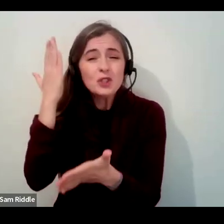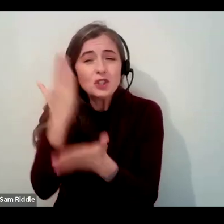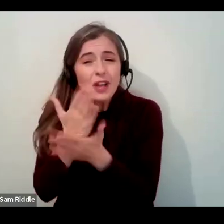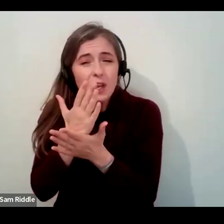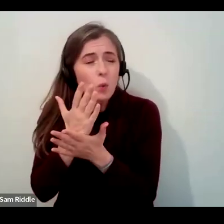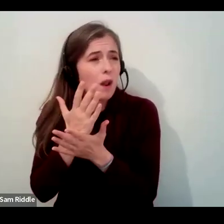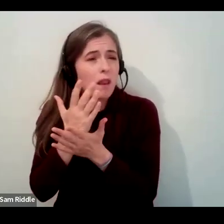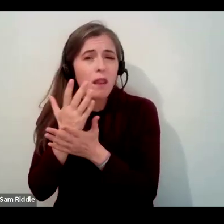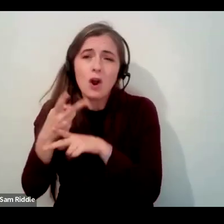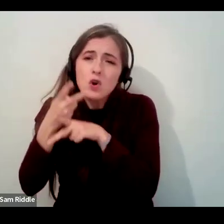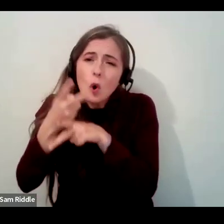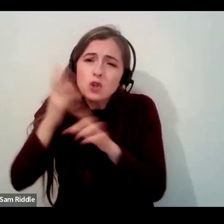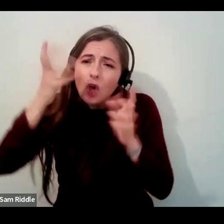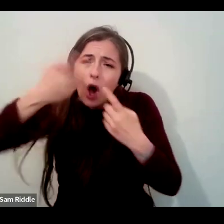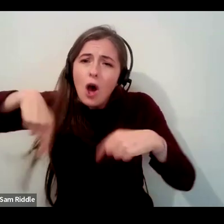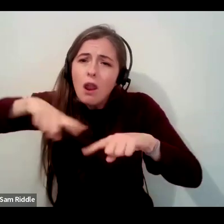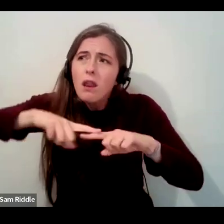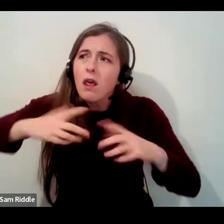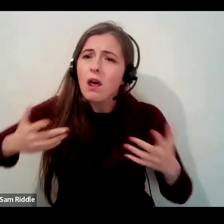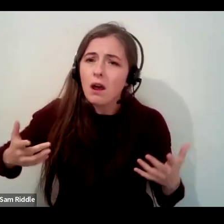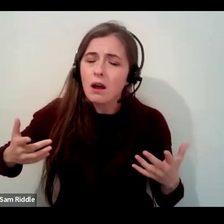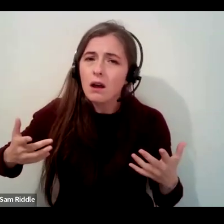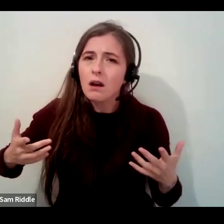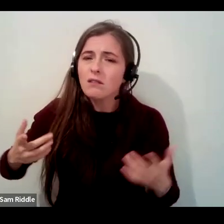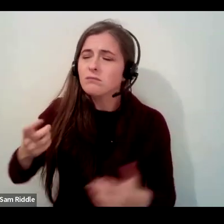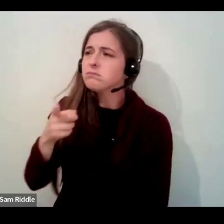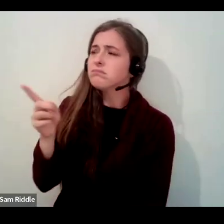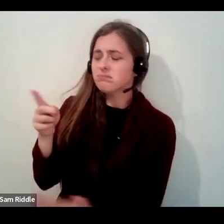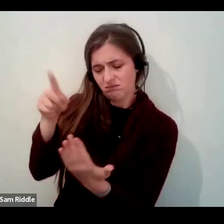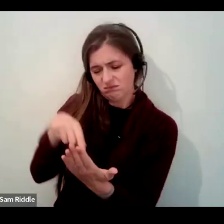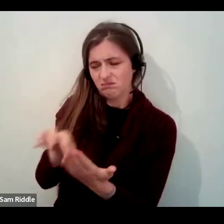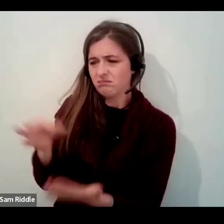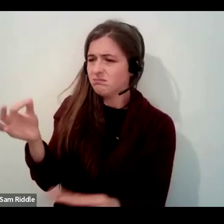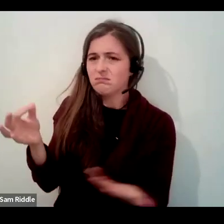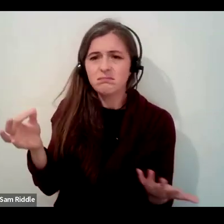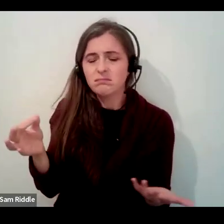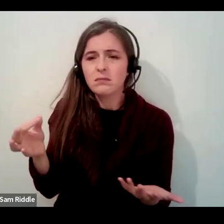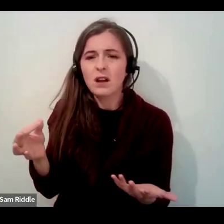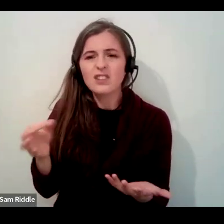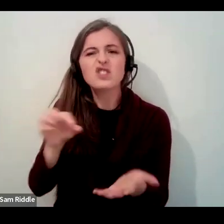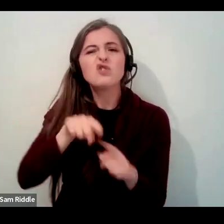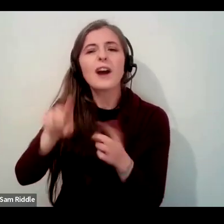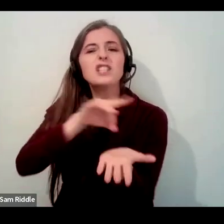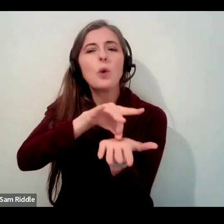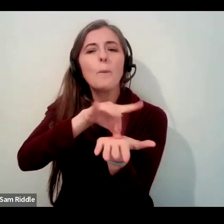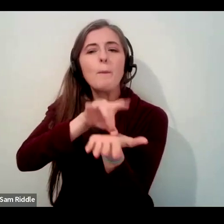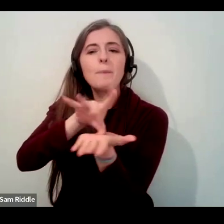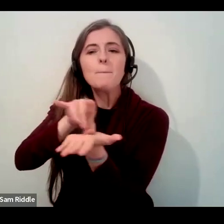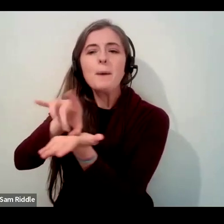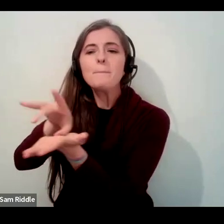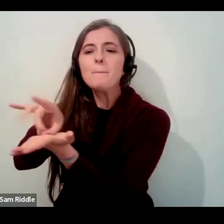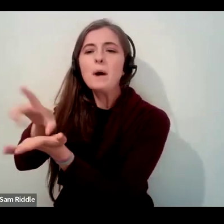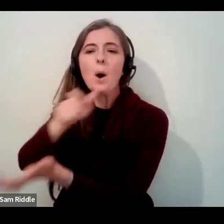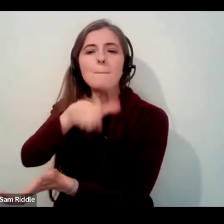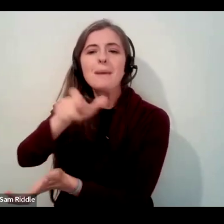and because it's just getting rid of people that they seem